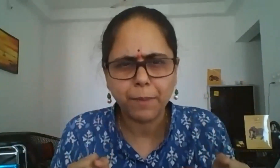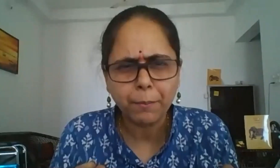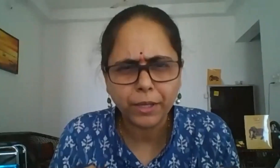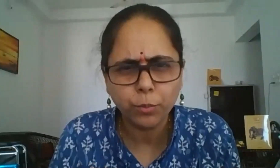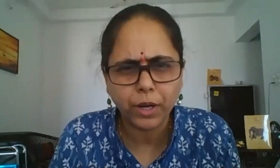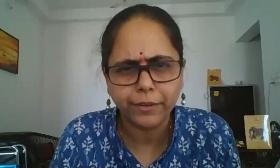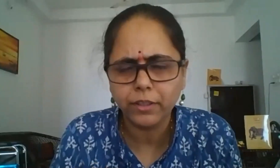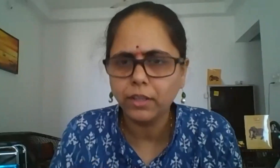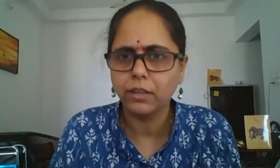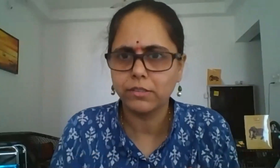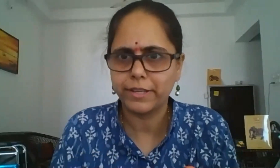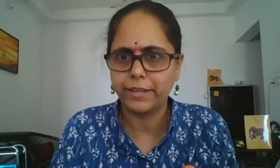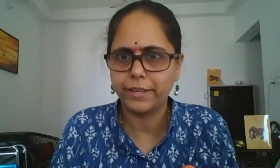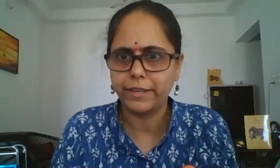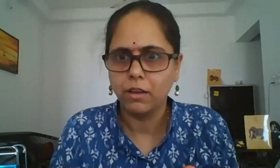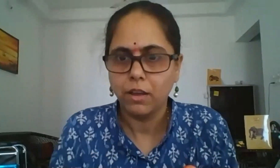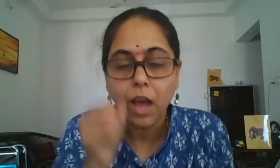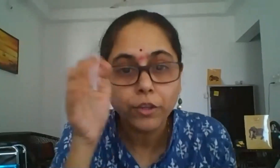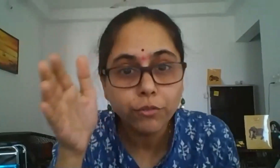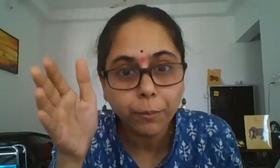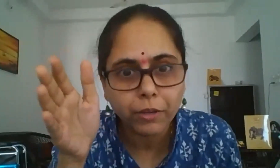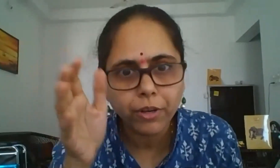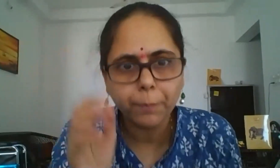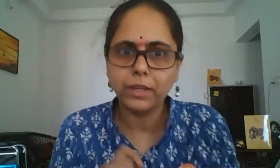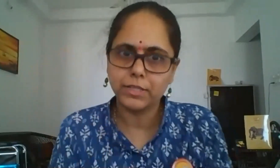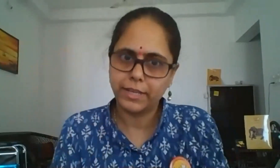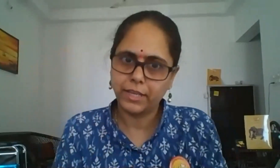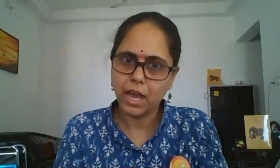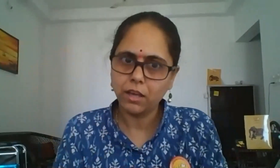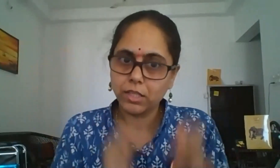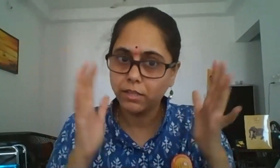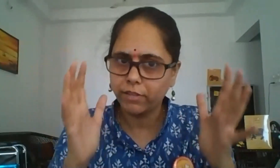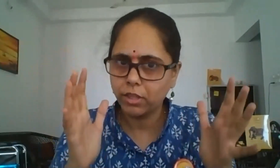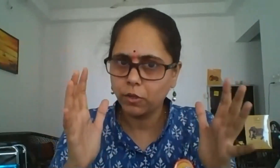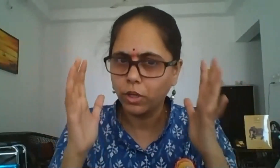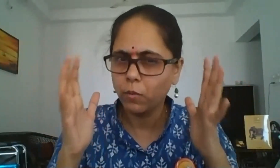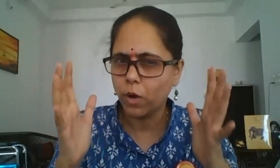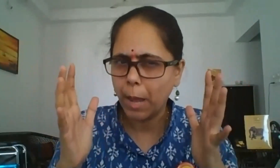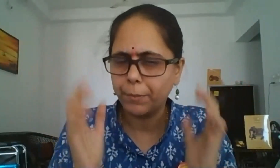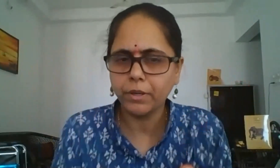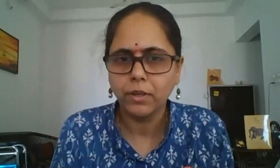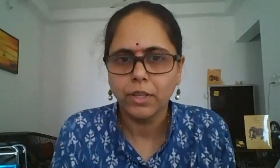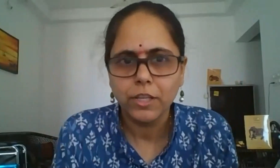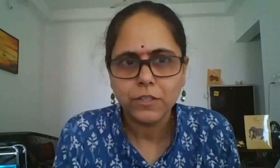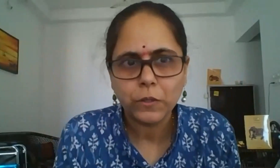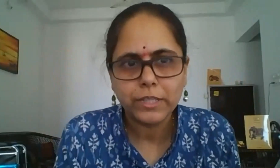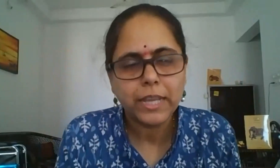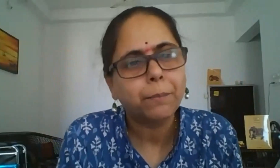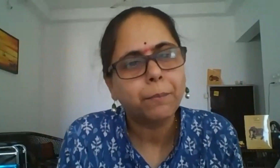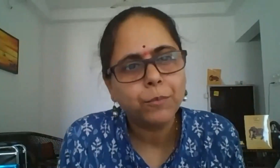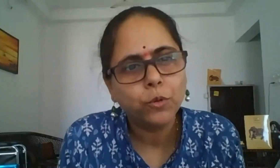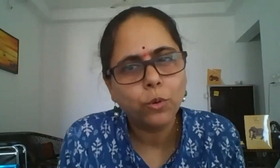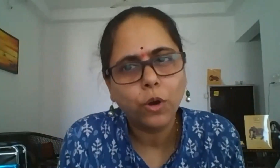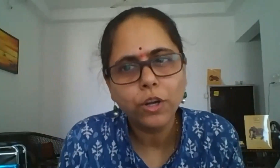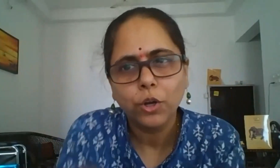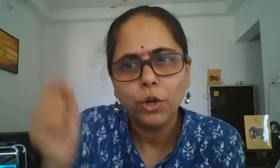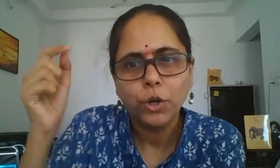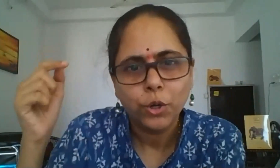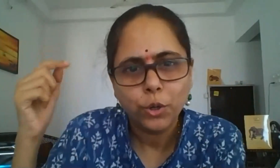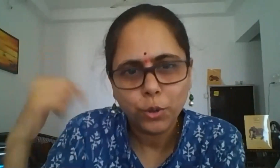are you Prarthana? I was like, yeah. Are you from Giftable? I was like, yeah. Is everything okay? What happened? So he's like, ma'am, you know what?